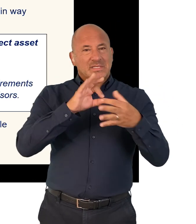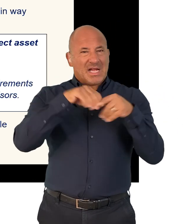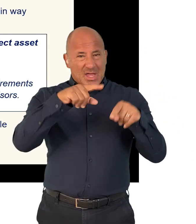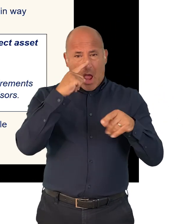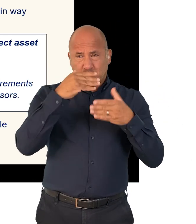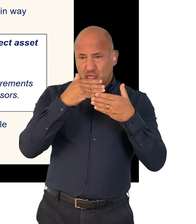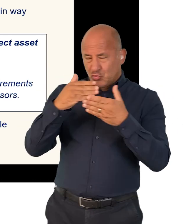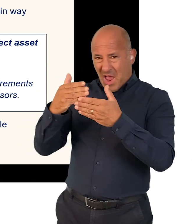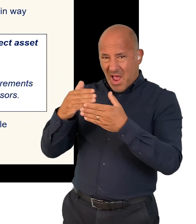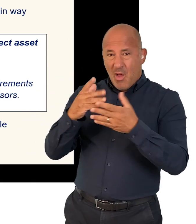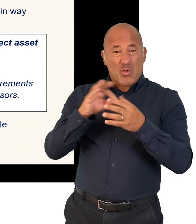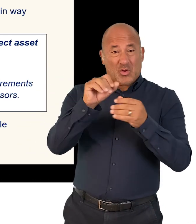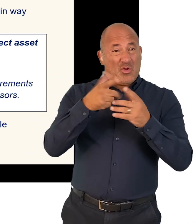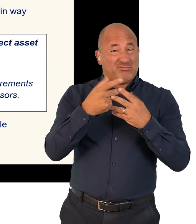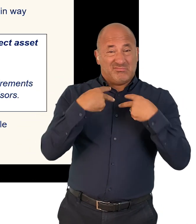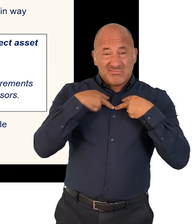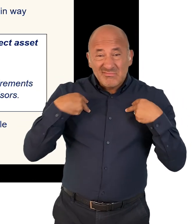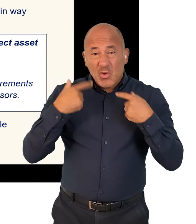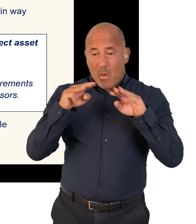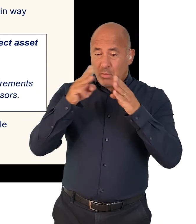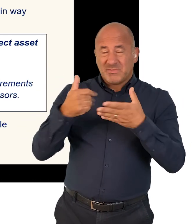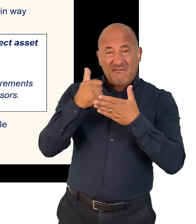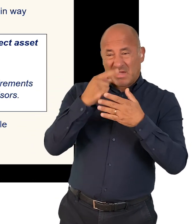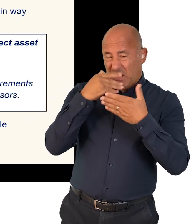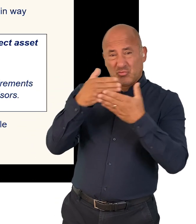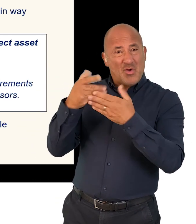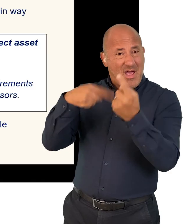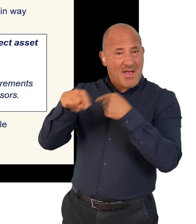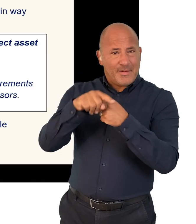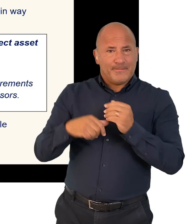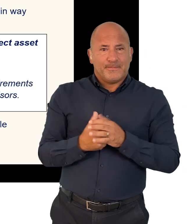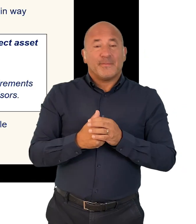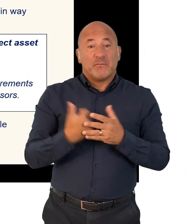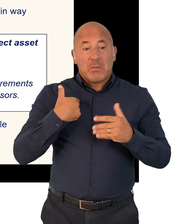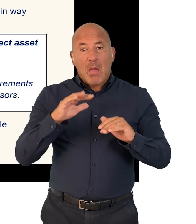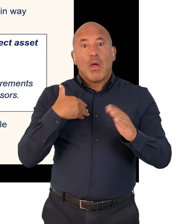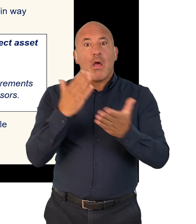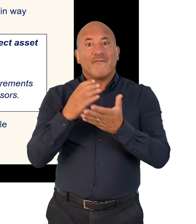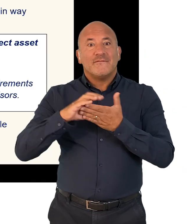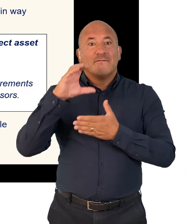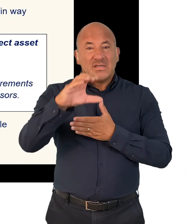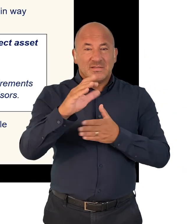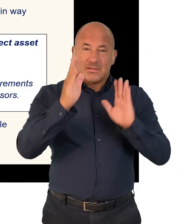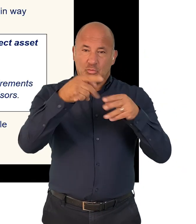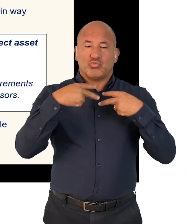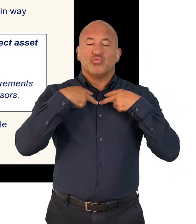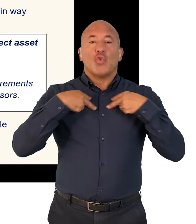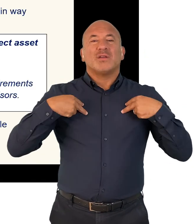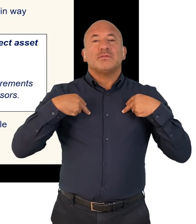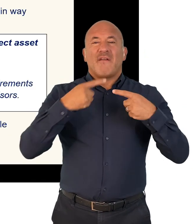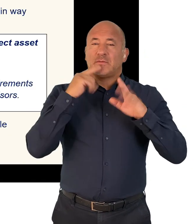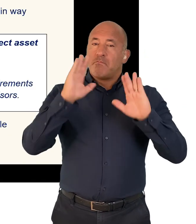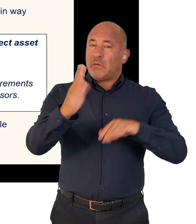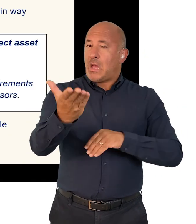them and with your legal and/or property advisors. If you are offered funding, you must let us have solicitor details as